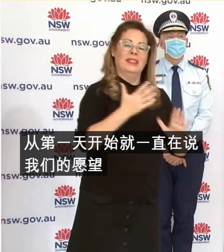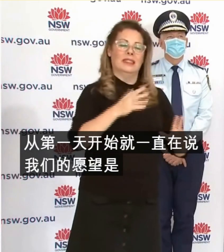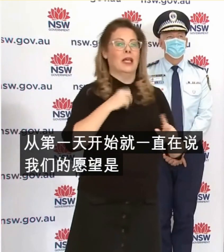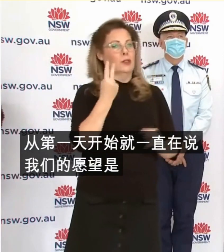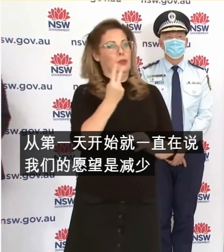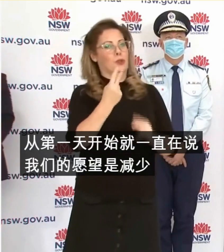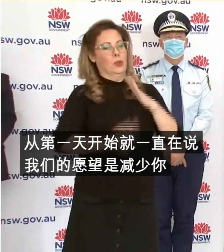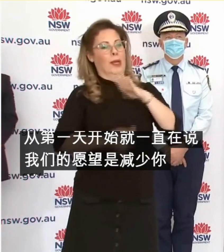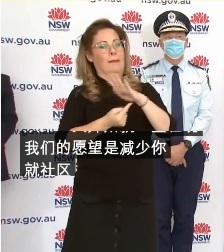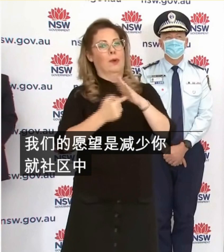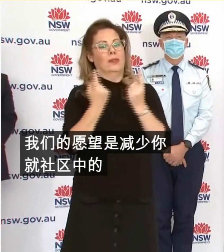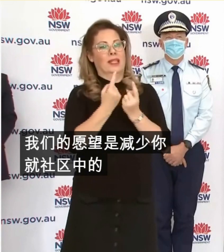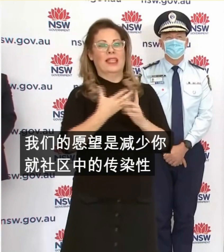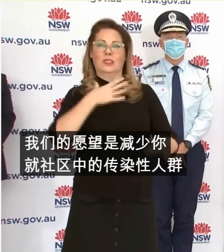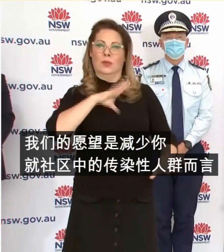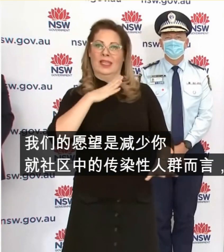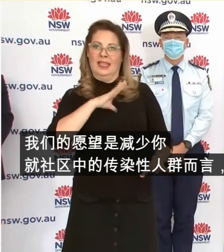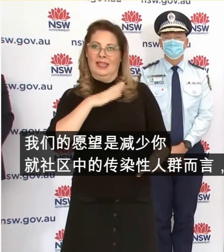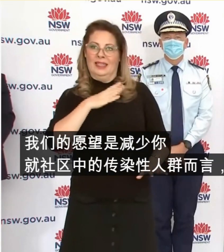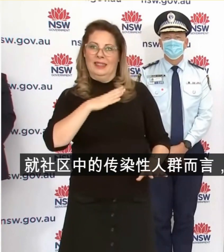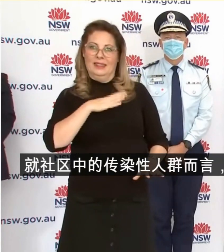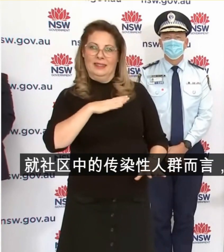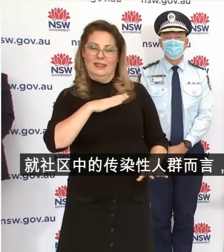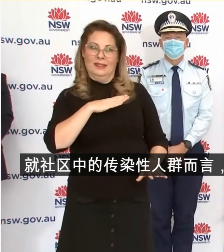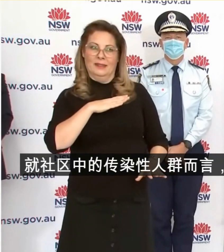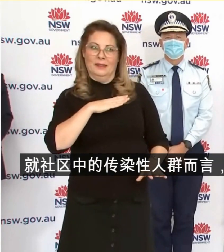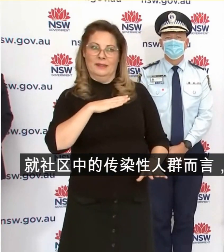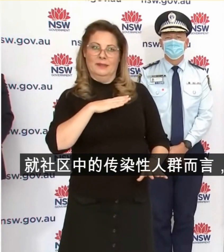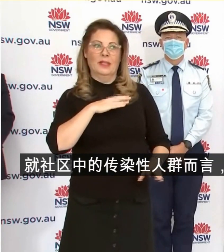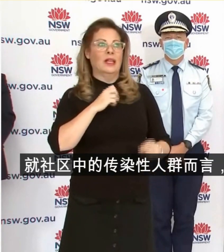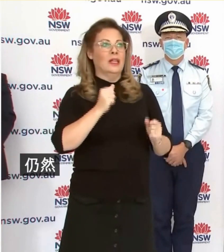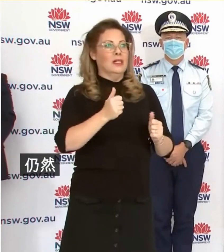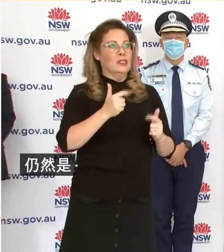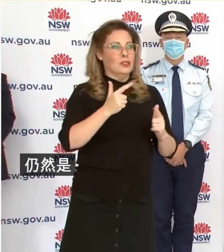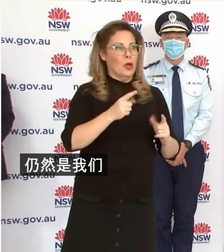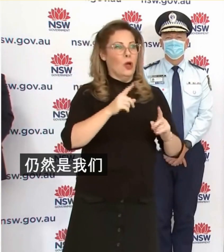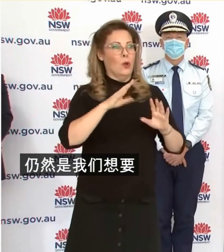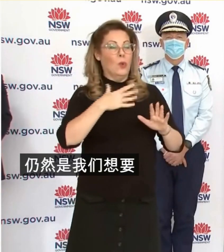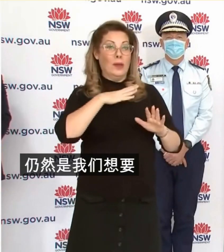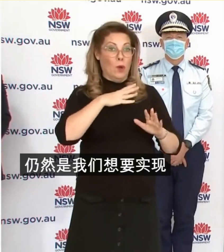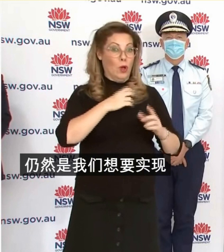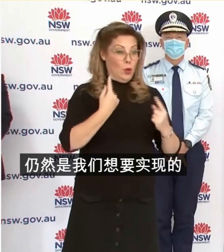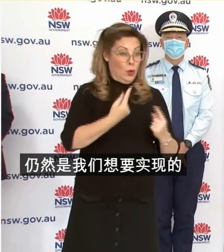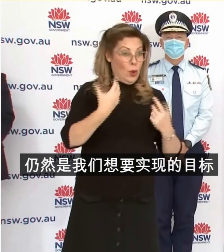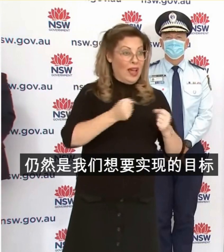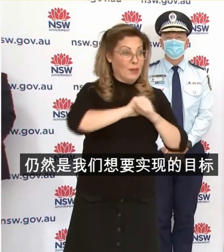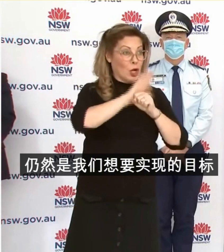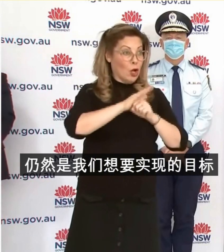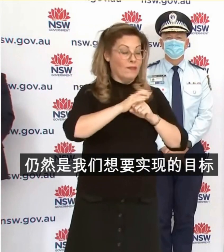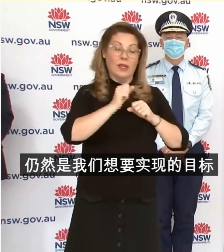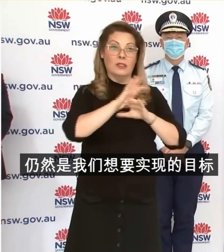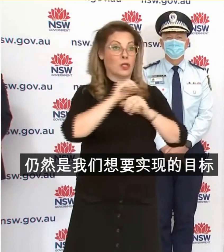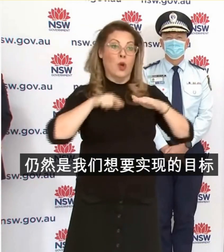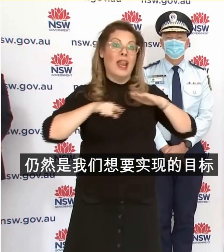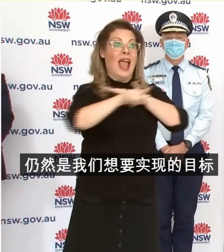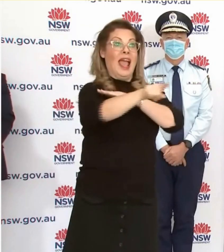our aspiration to have less, as close to zero as possible in terms of infectious people in the community remains what we want to achieve. I